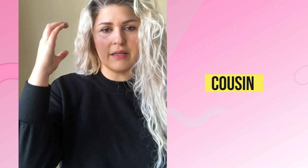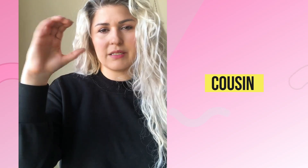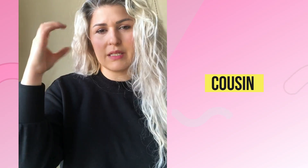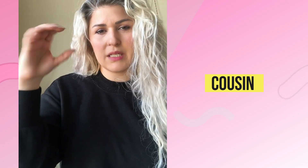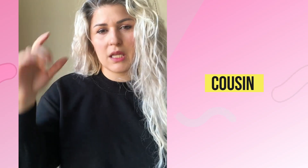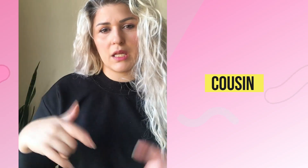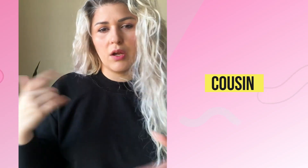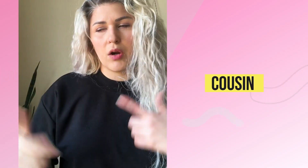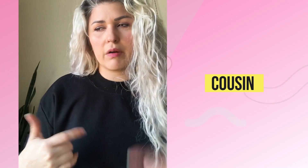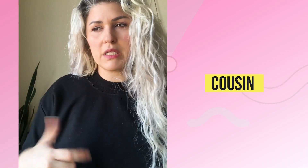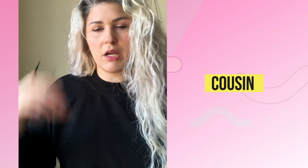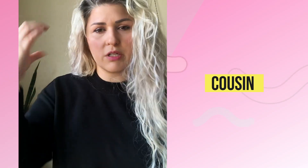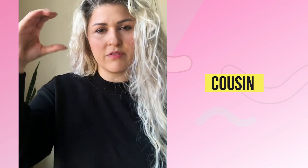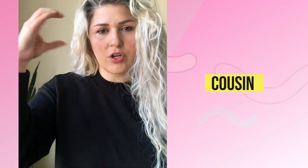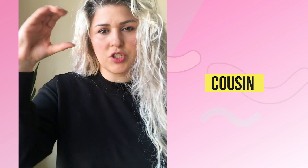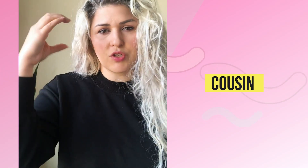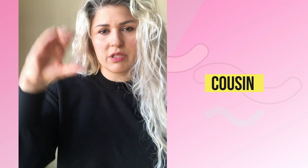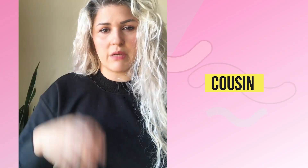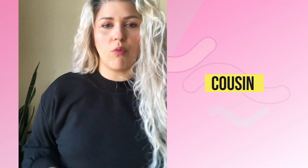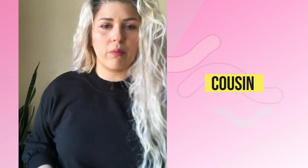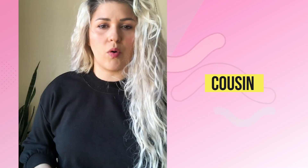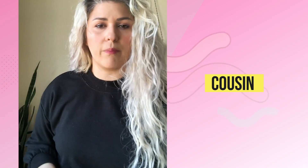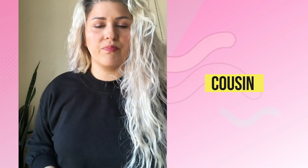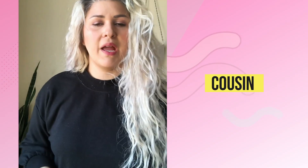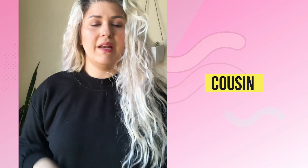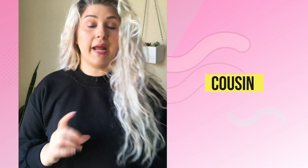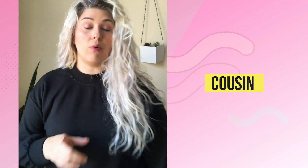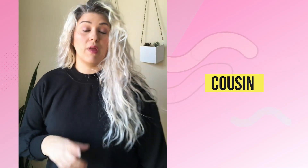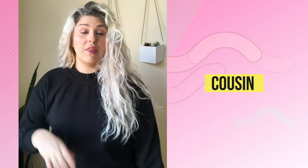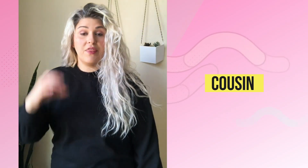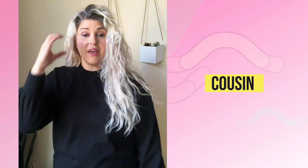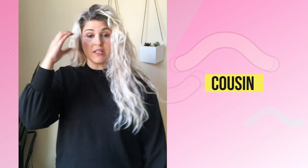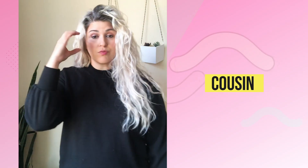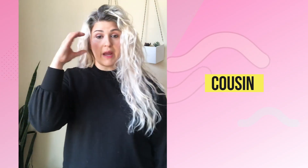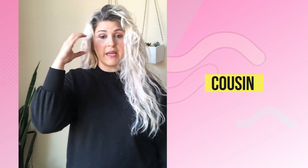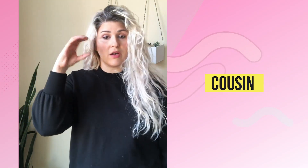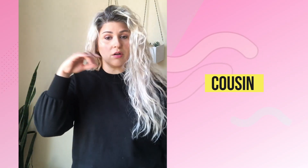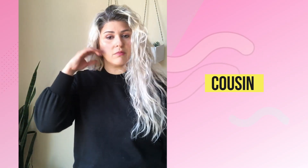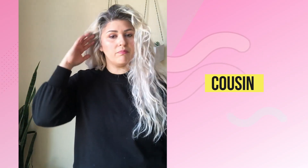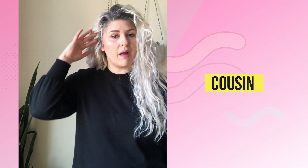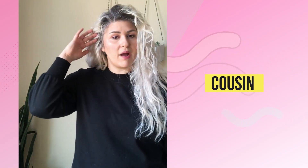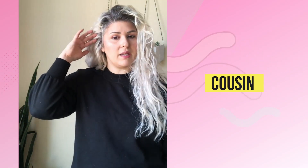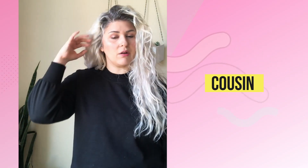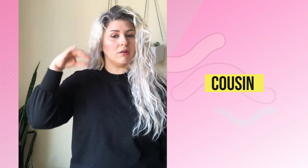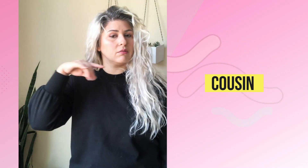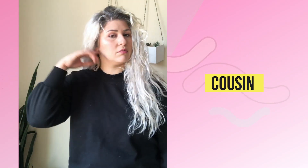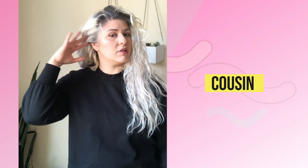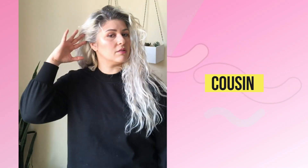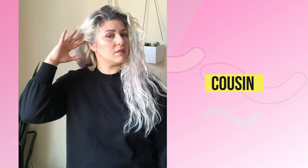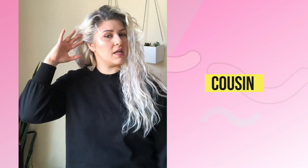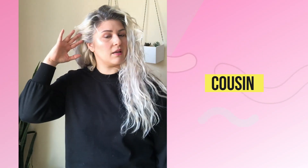it, and then since in the recent years, I've started to twist it more and more. Now, this right here by my